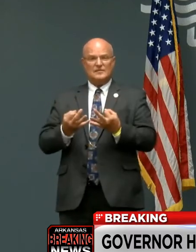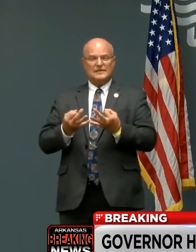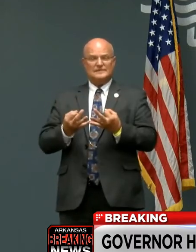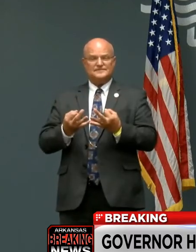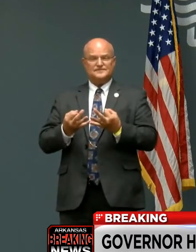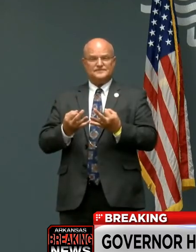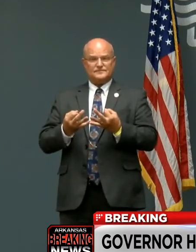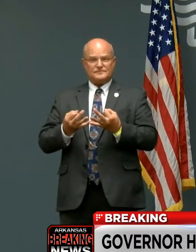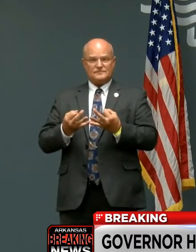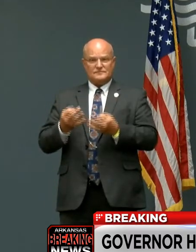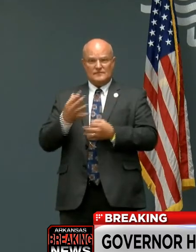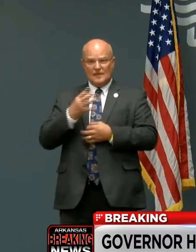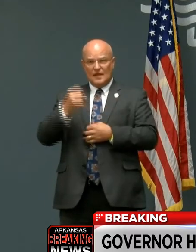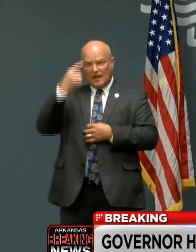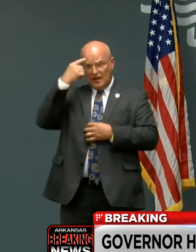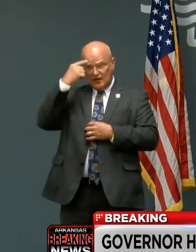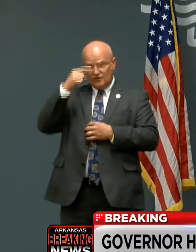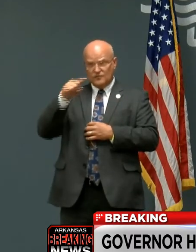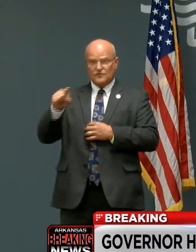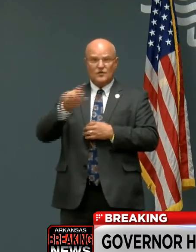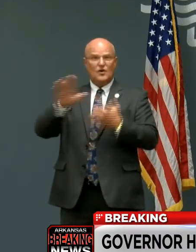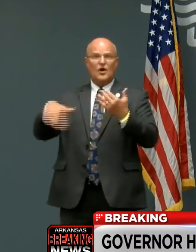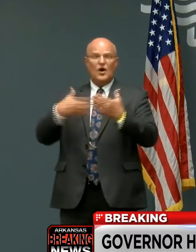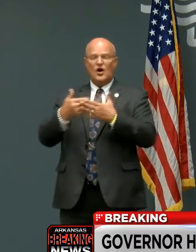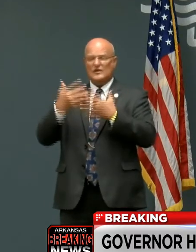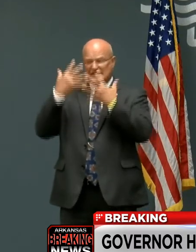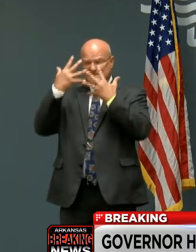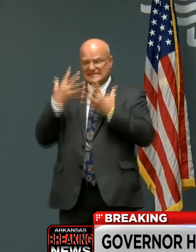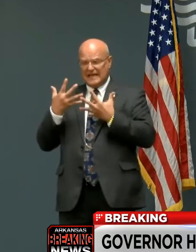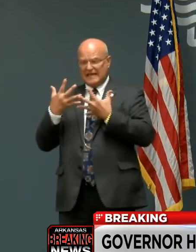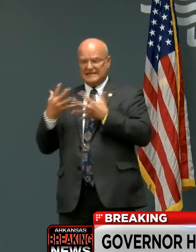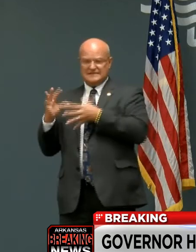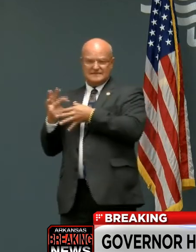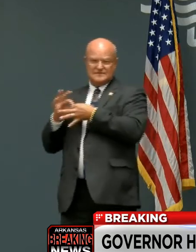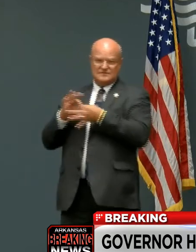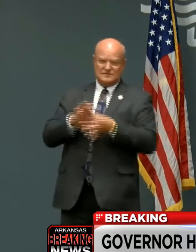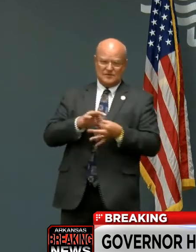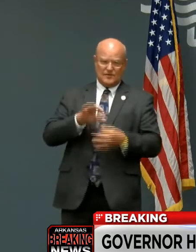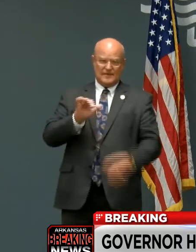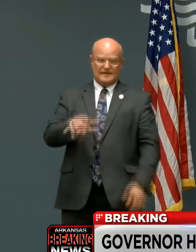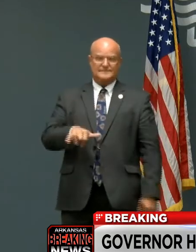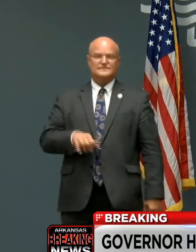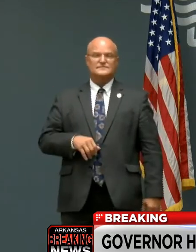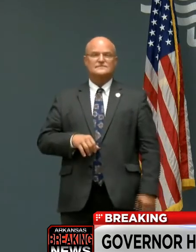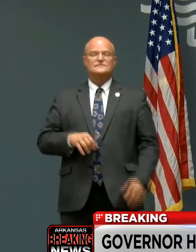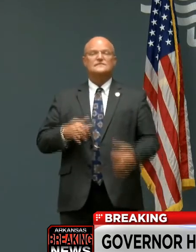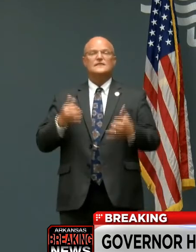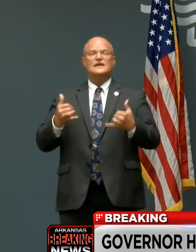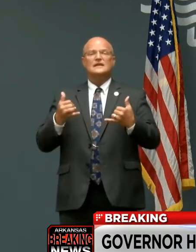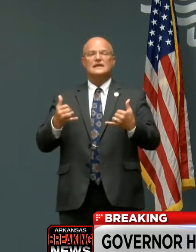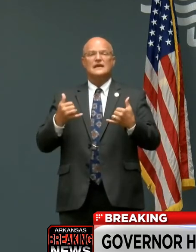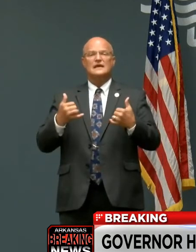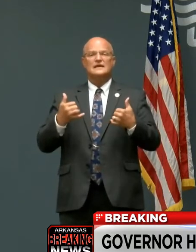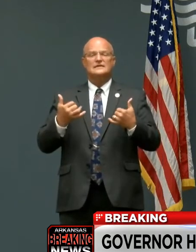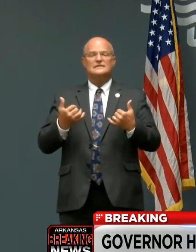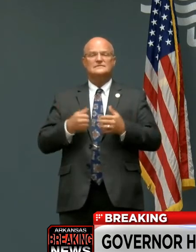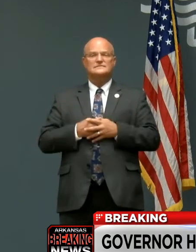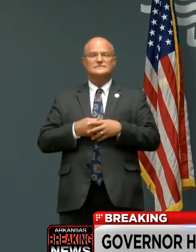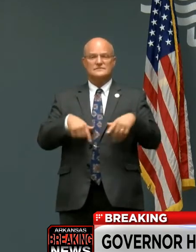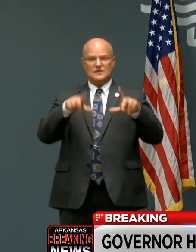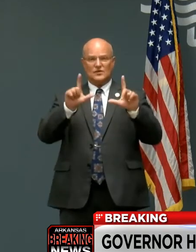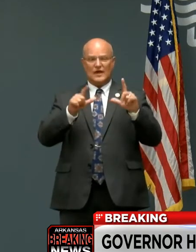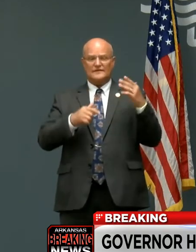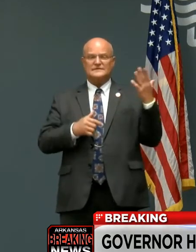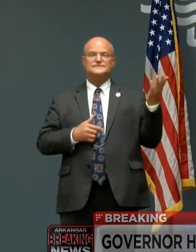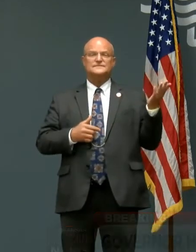member and for all the sadness that that represents. Let's go to our